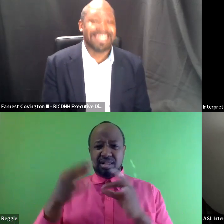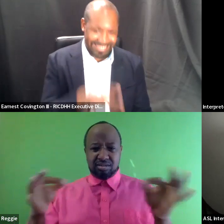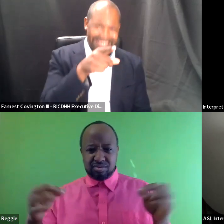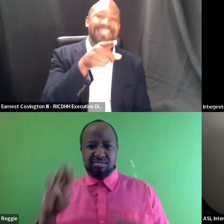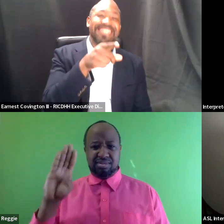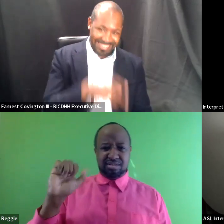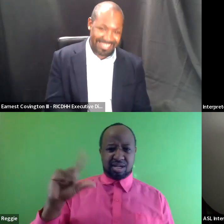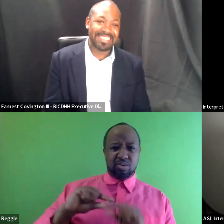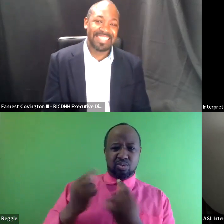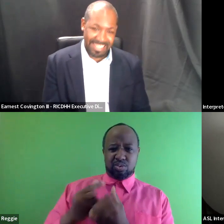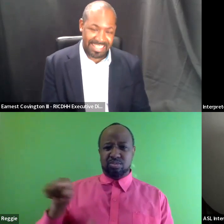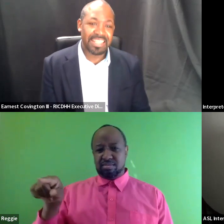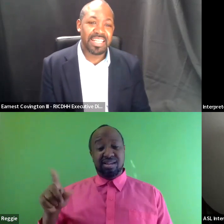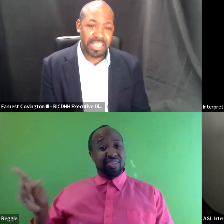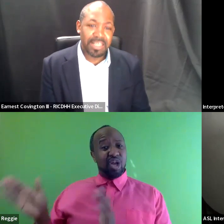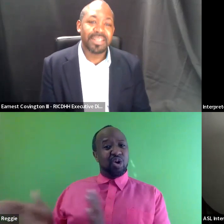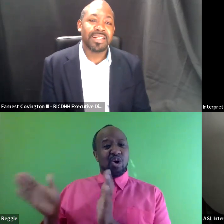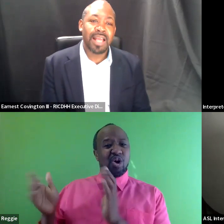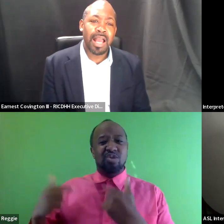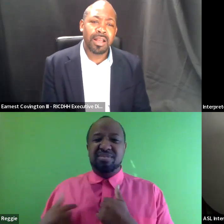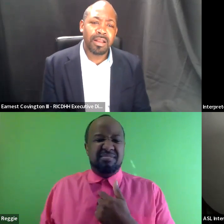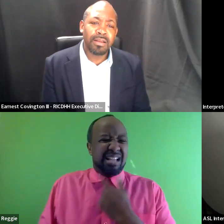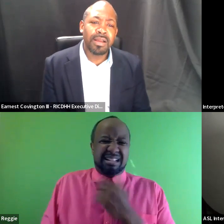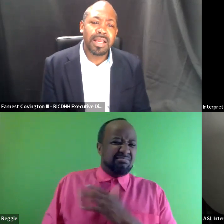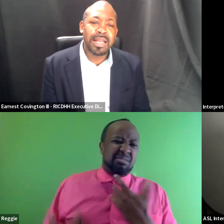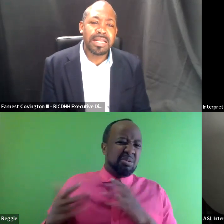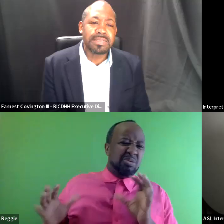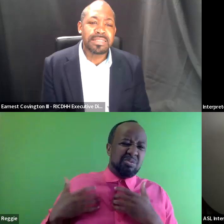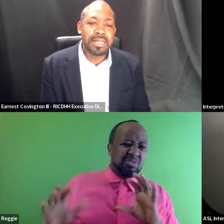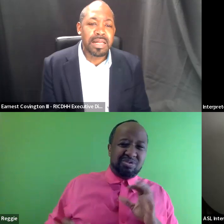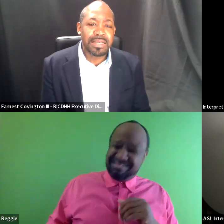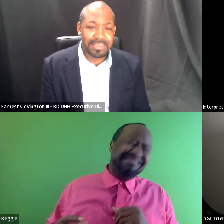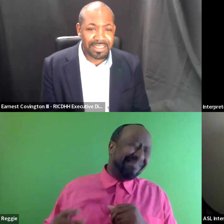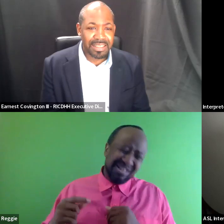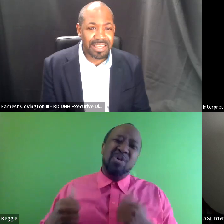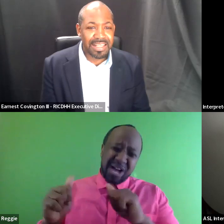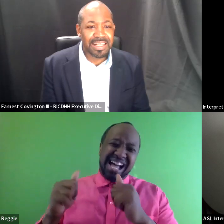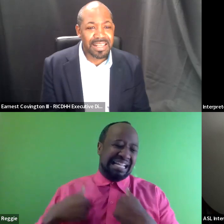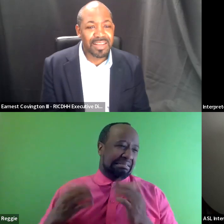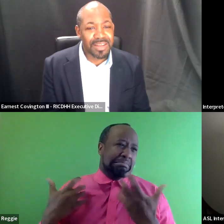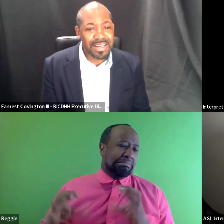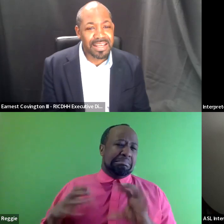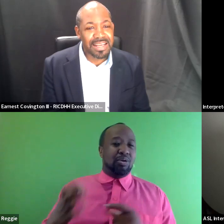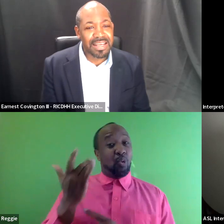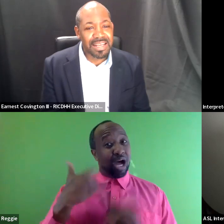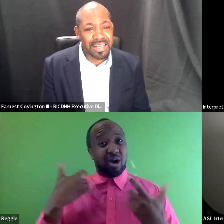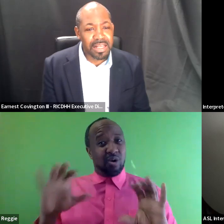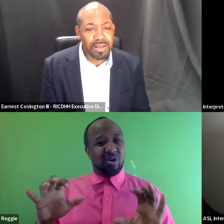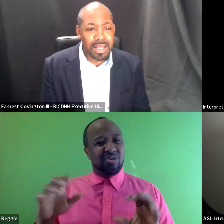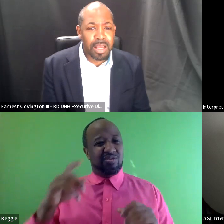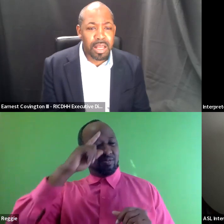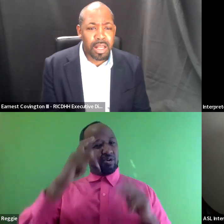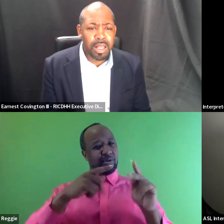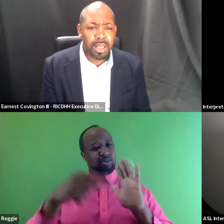called Black American Sign Language. That group, I don't know if you heard of it. They would encourage me and I'd say, no, that's not for me. They'd be, come on, just